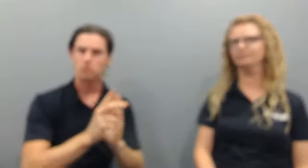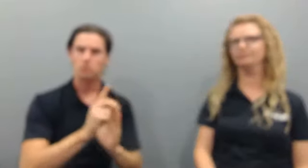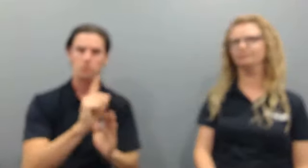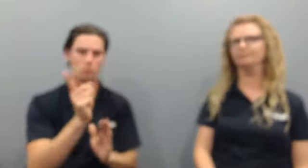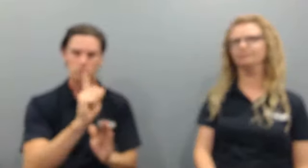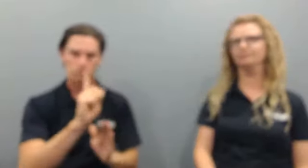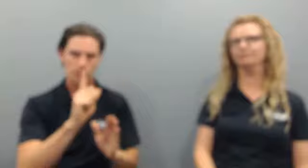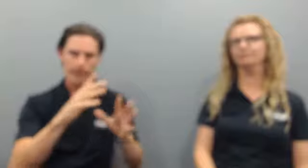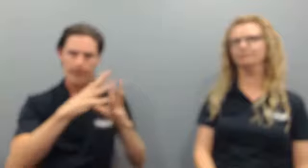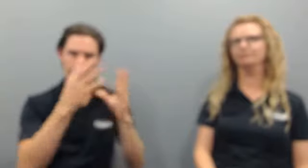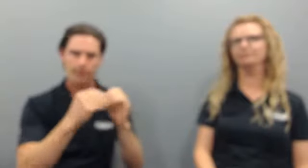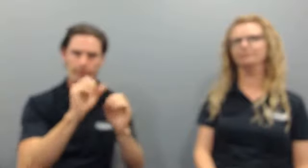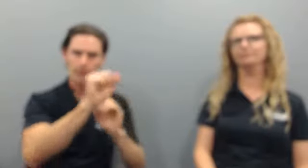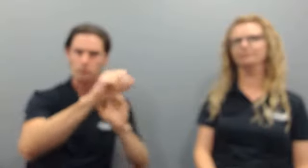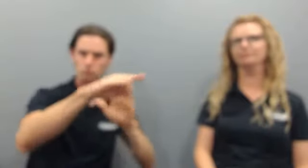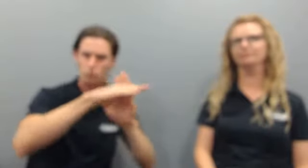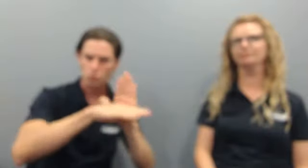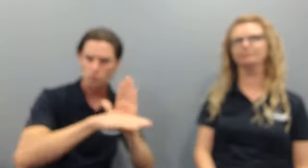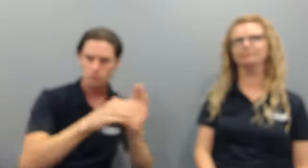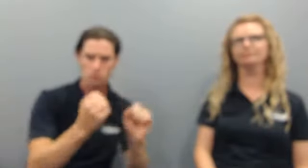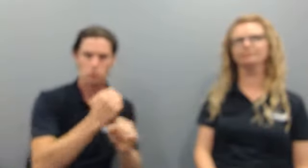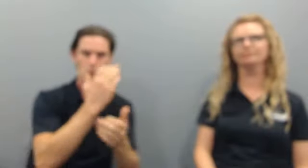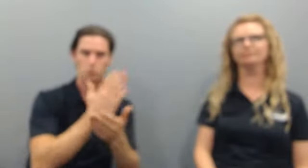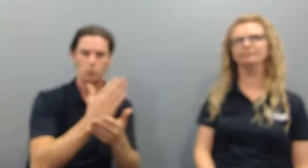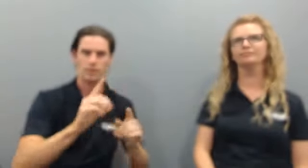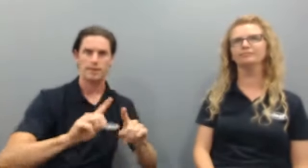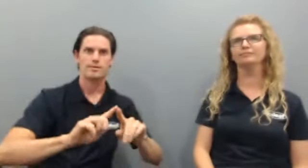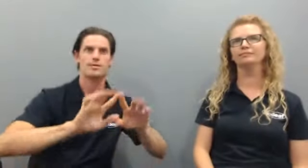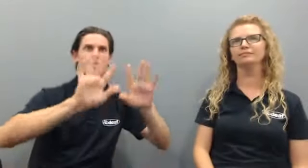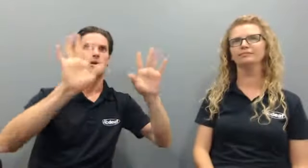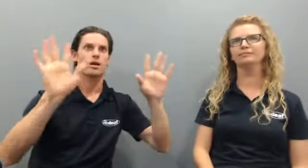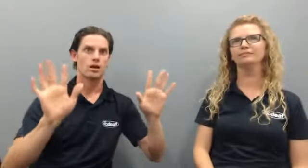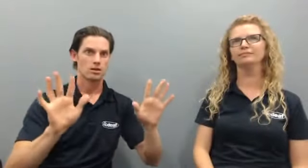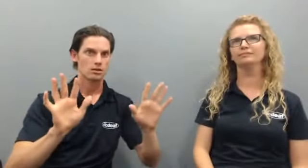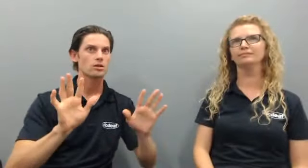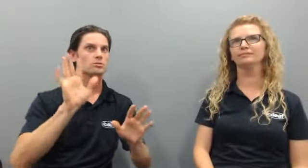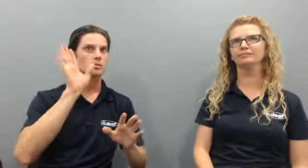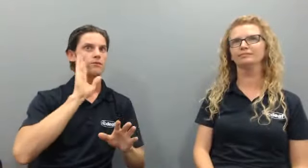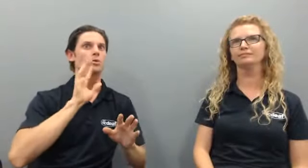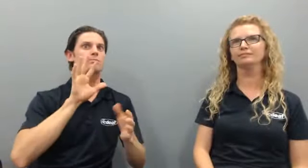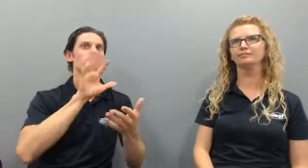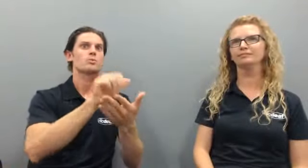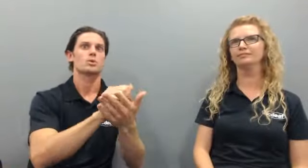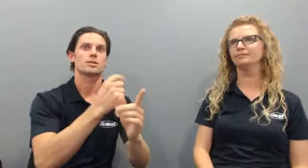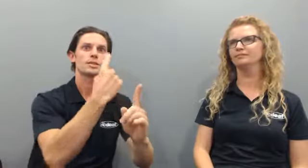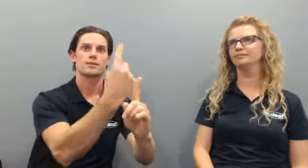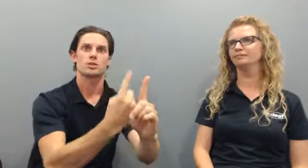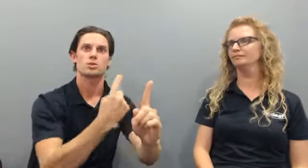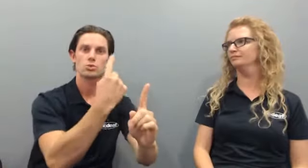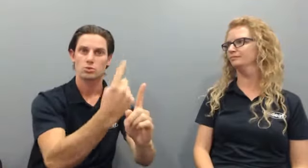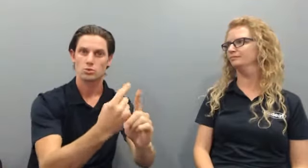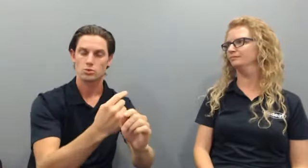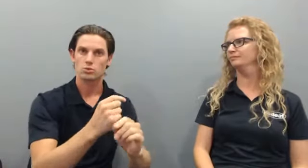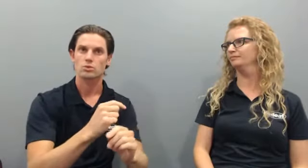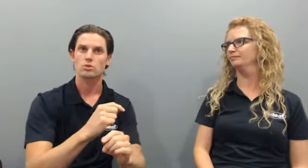your cancellation policy? What is the criteria in booking the particular interpreters? Ensure that is all crystal clear